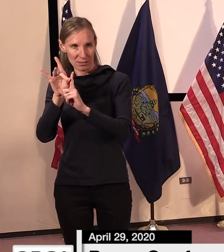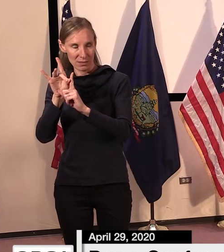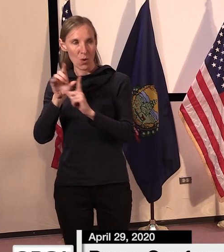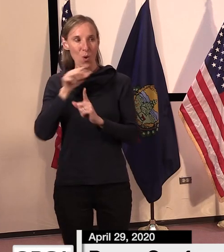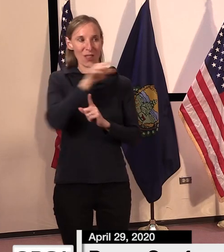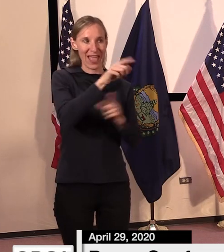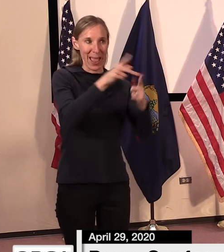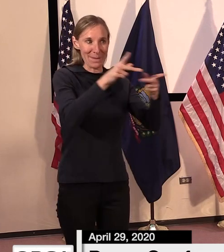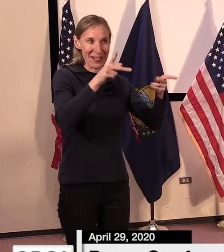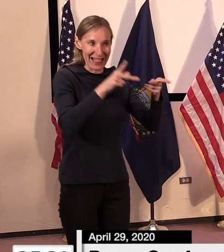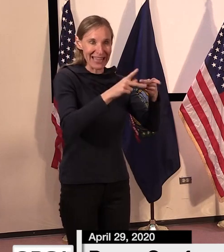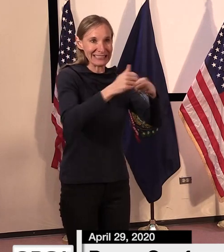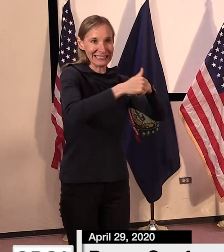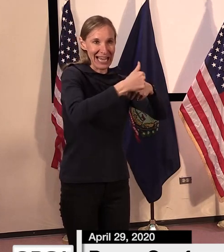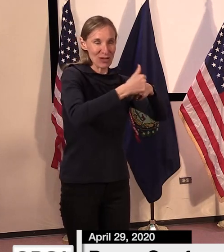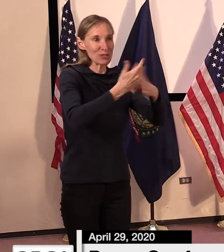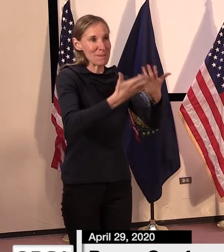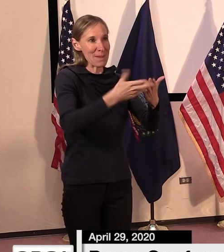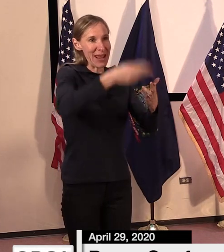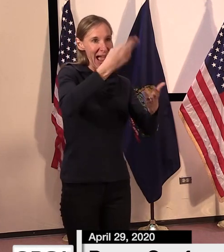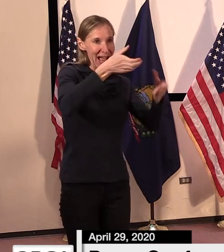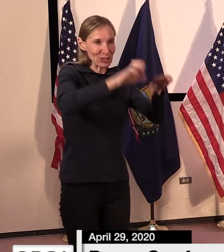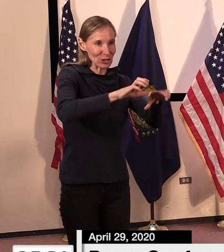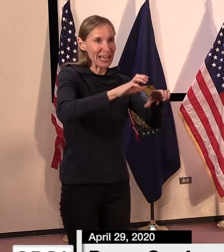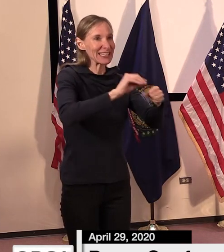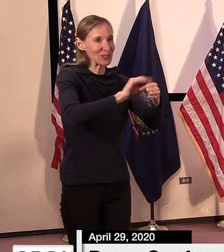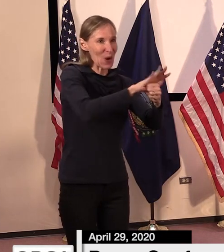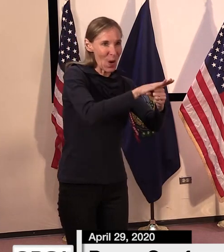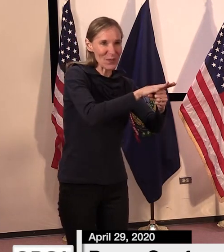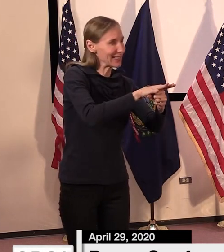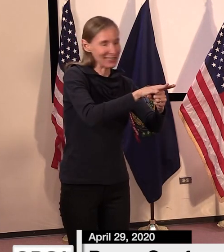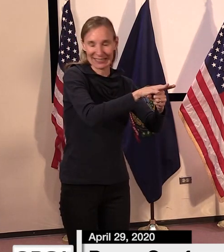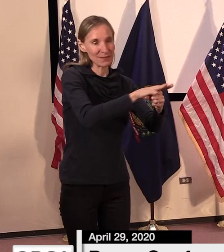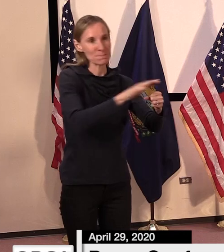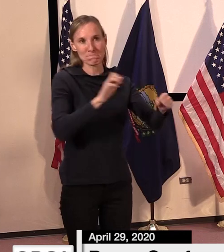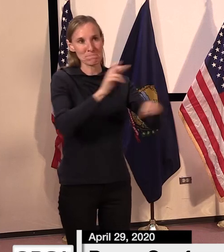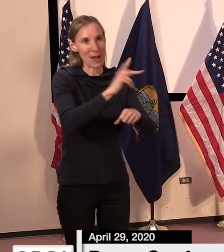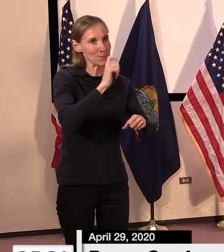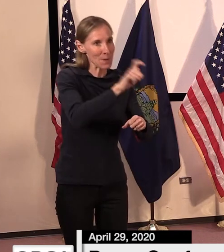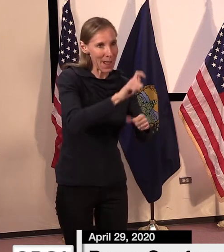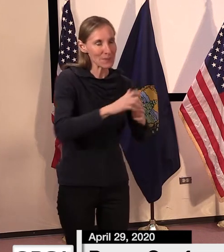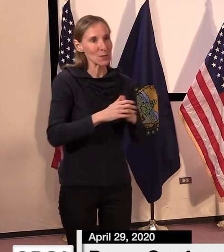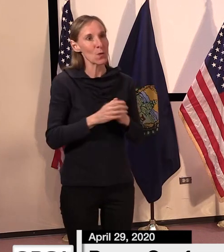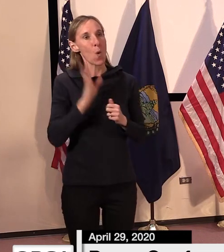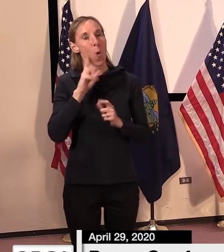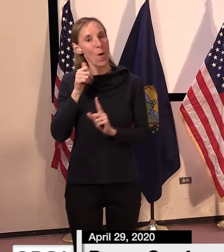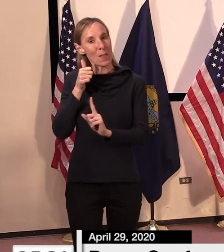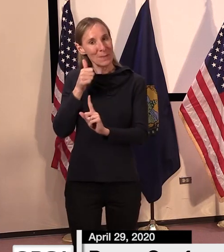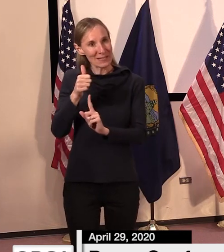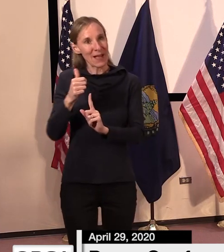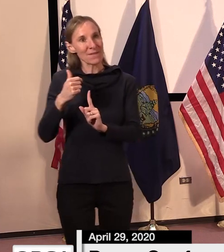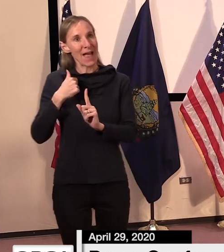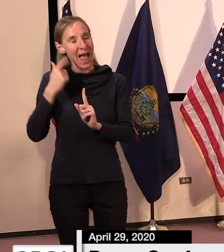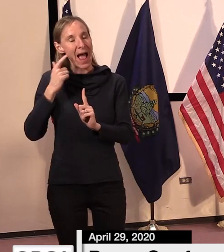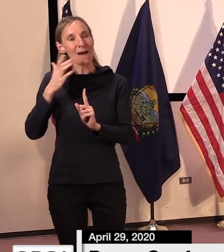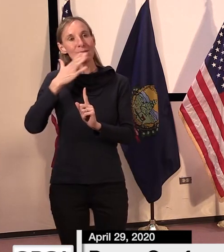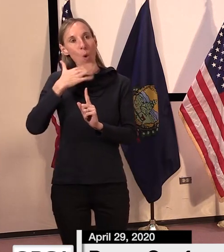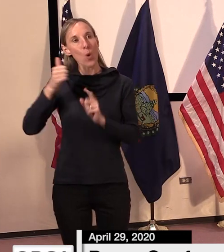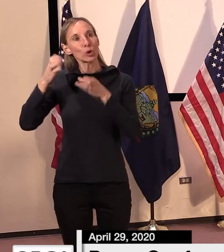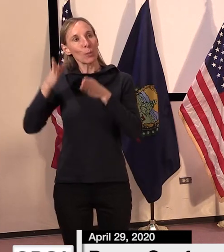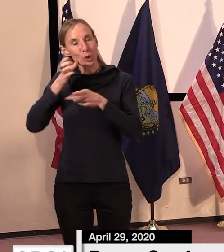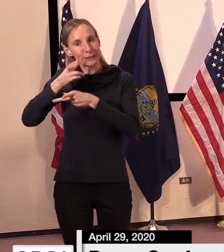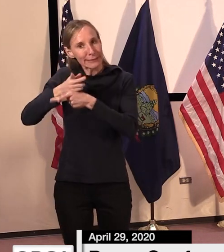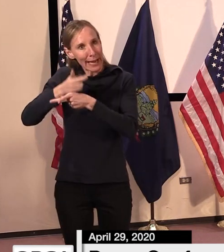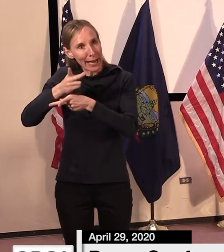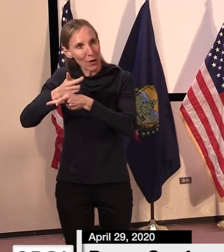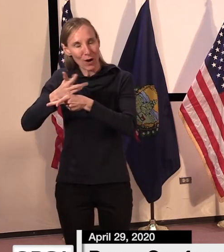of employment, if they're caring for a family member who is sick or isolated, or if they're caring for a child who's out of school or does not have